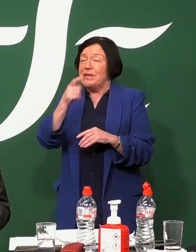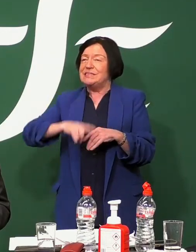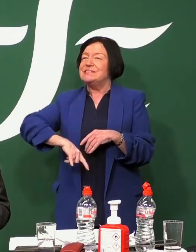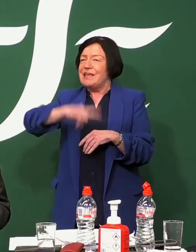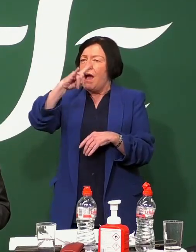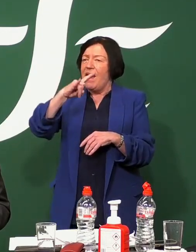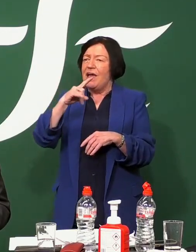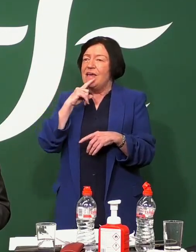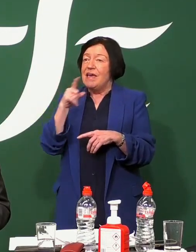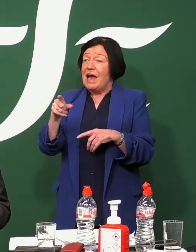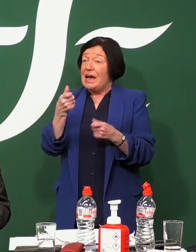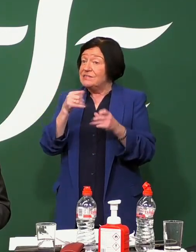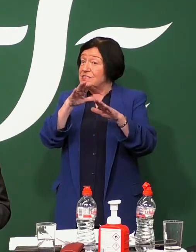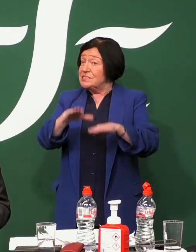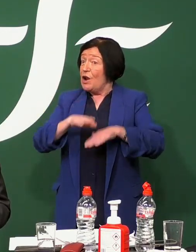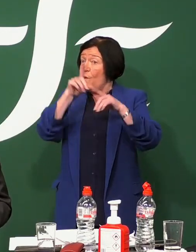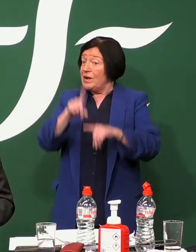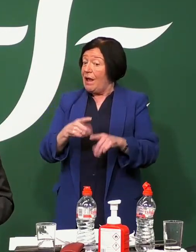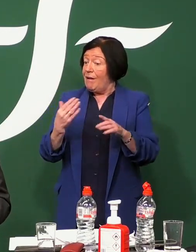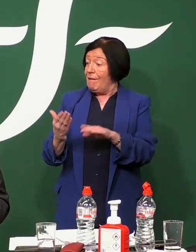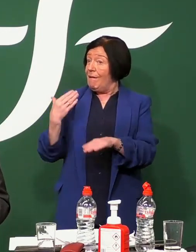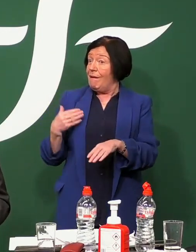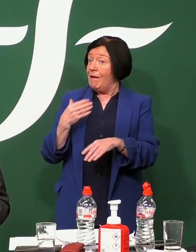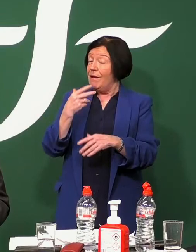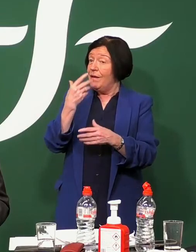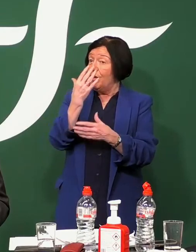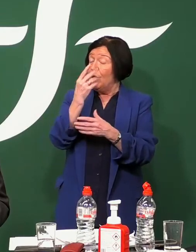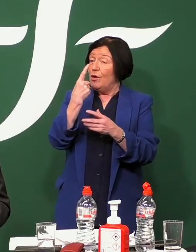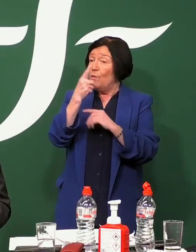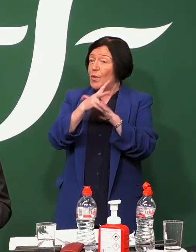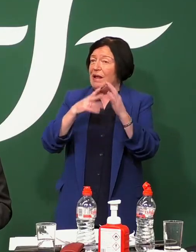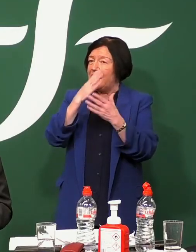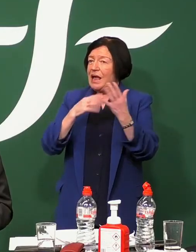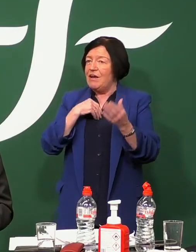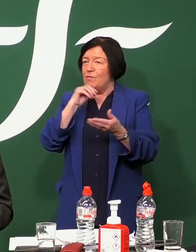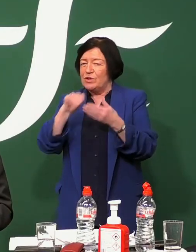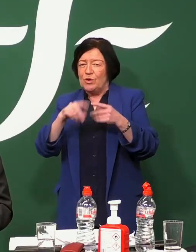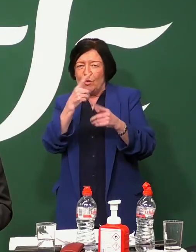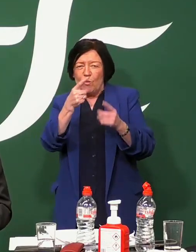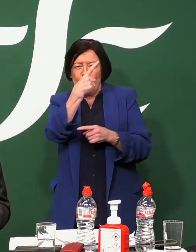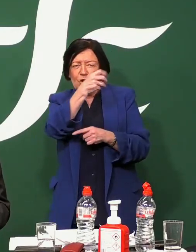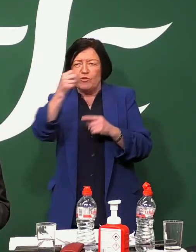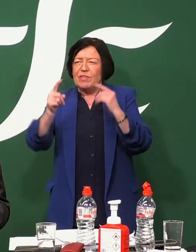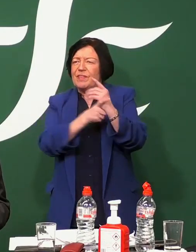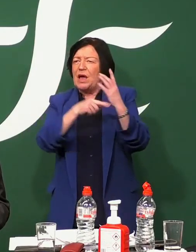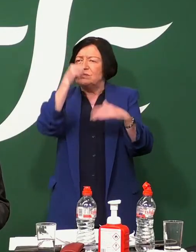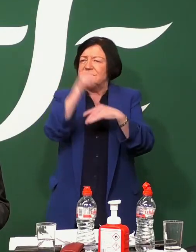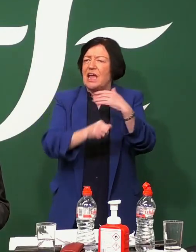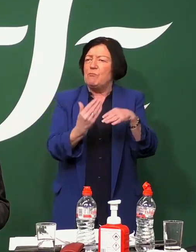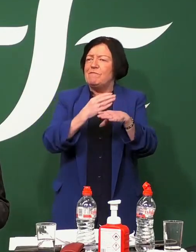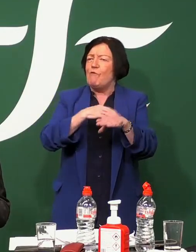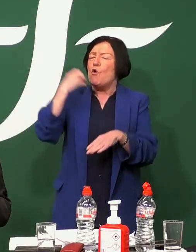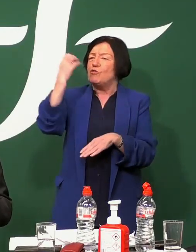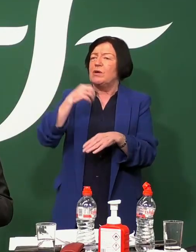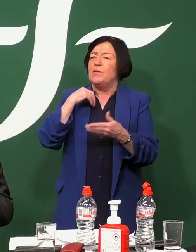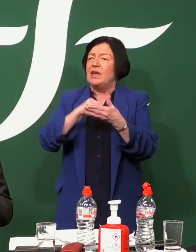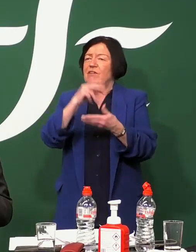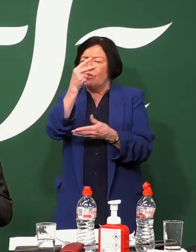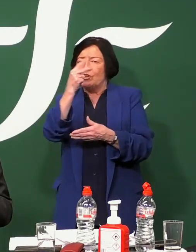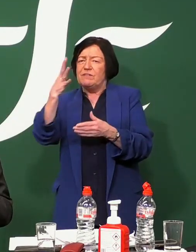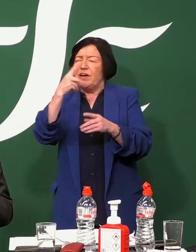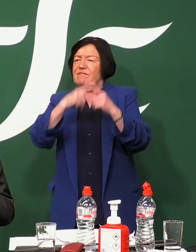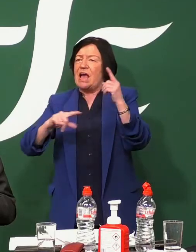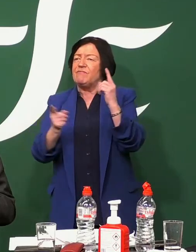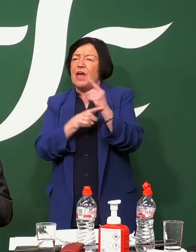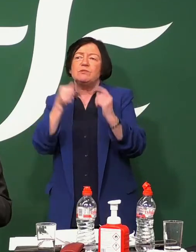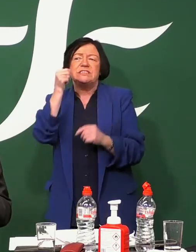but has it slowed down in the last kind of week and a half? I know we were doing kind of 100,000 a day, if not more, before Christmas, and we 35,500